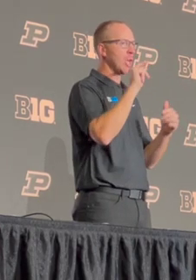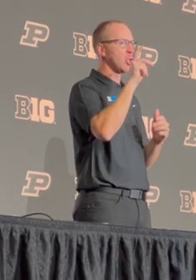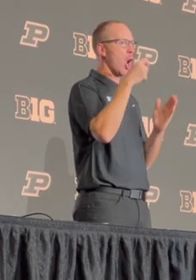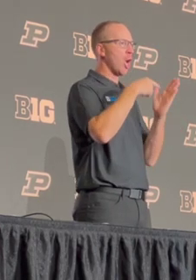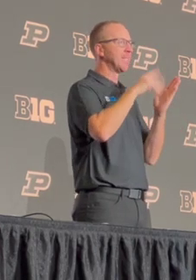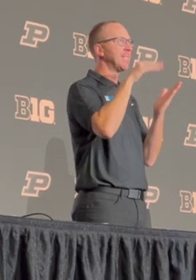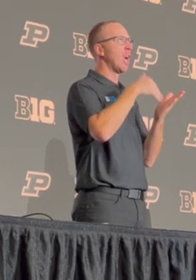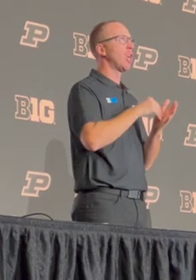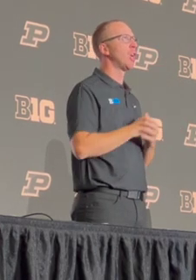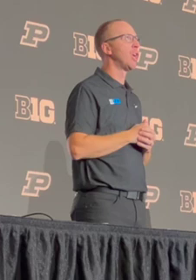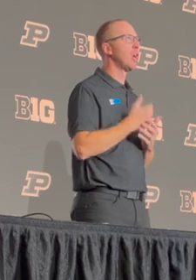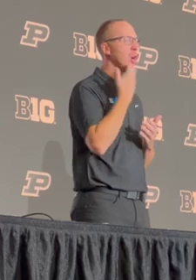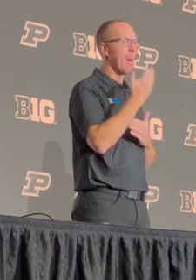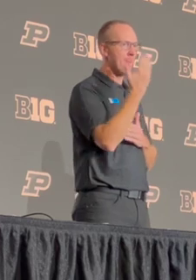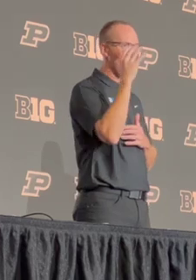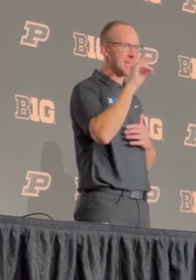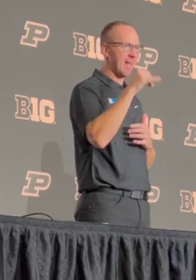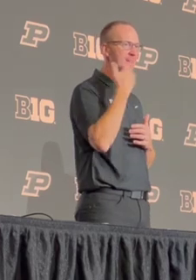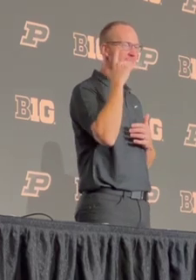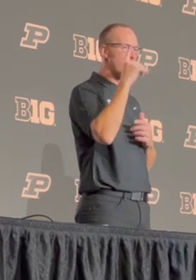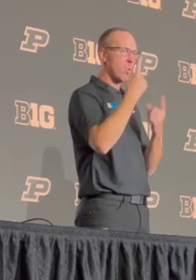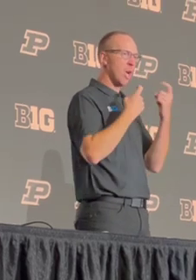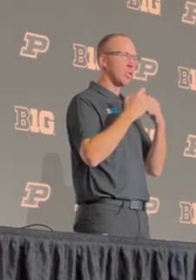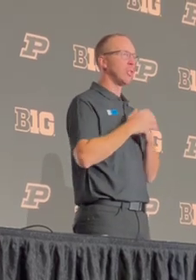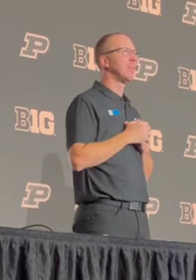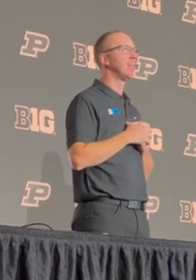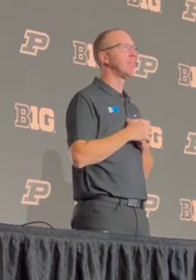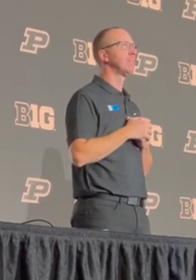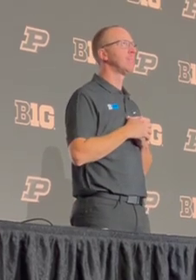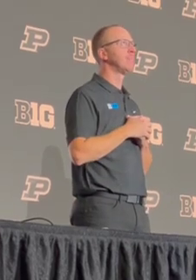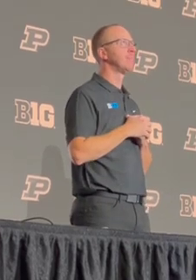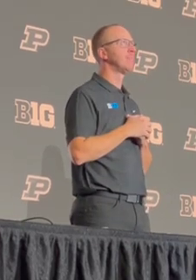Center? Good morning, Cindy. Thanks for the question.